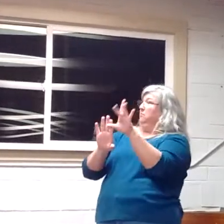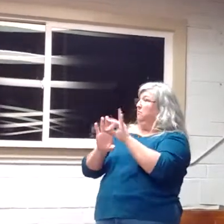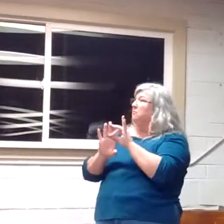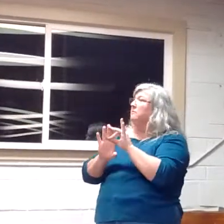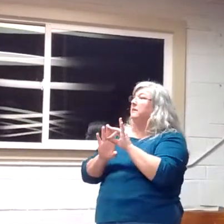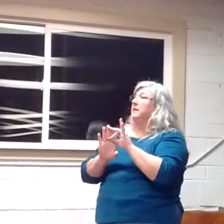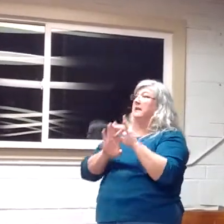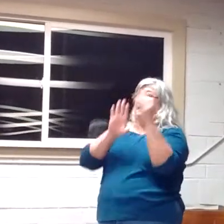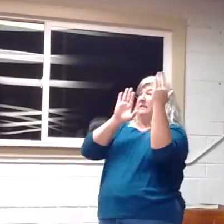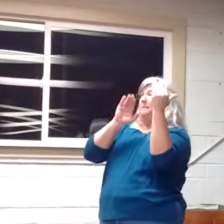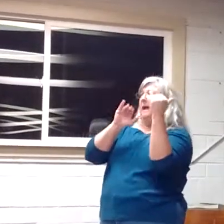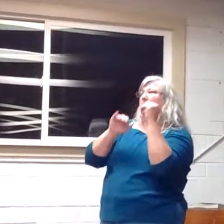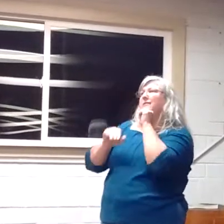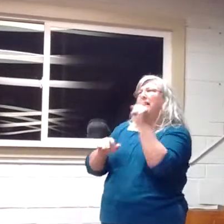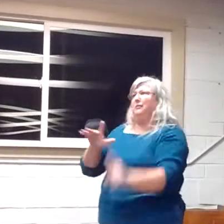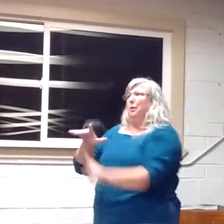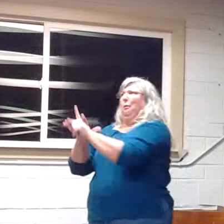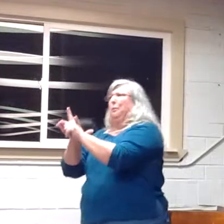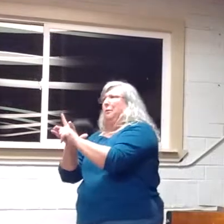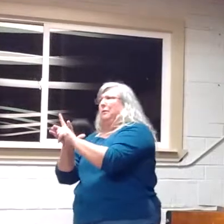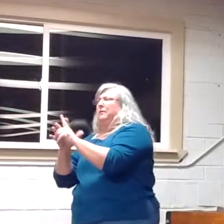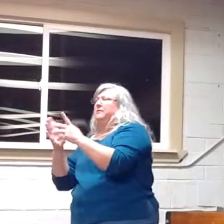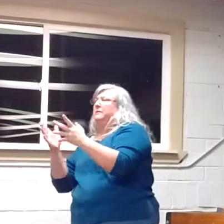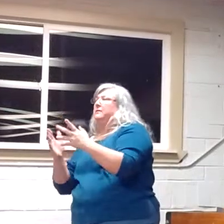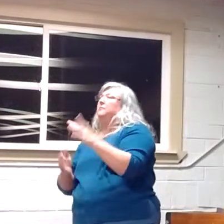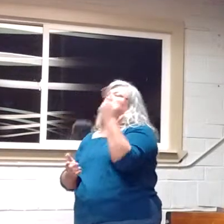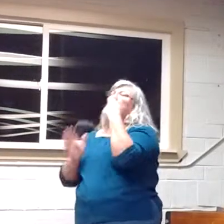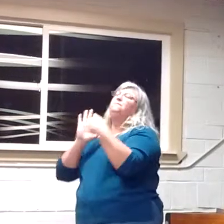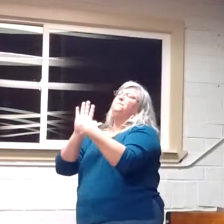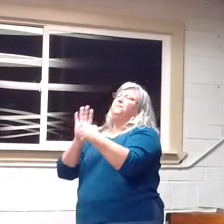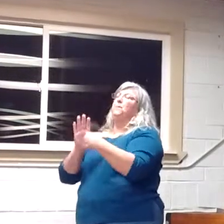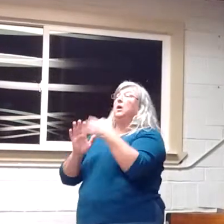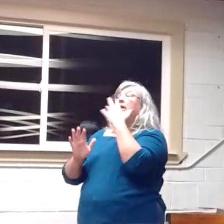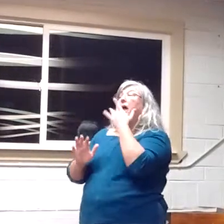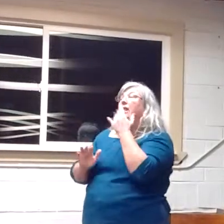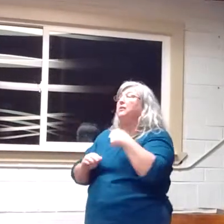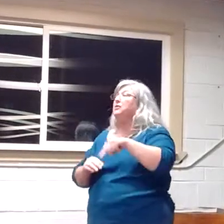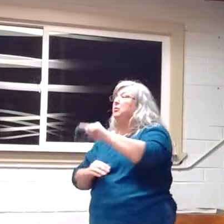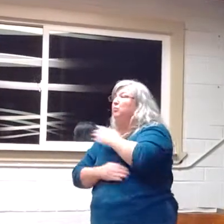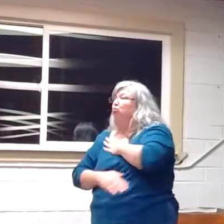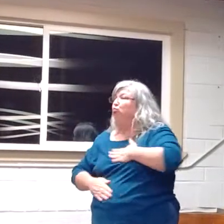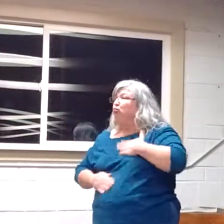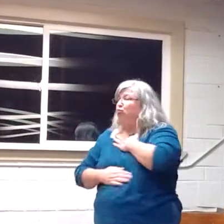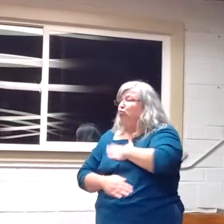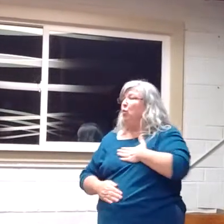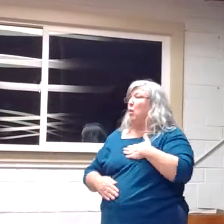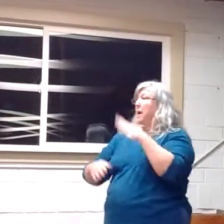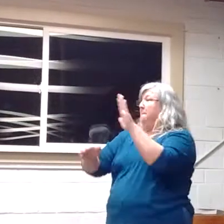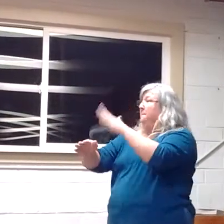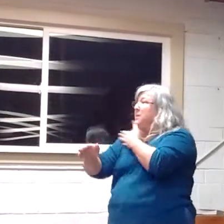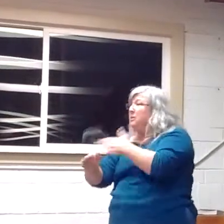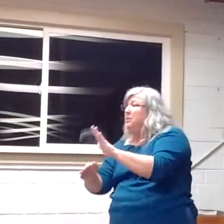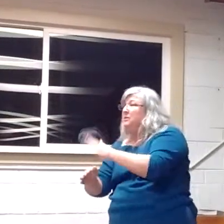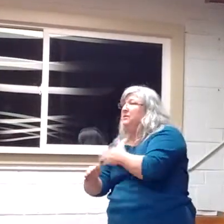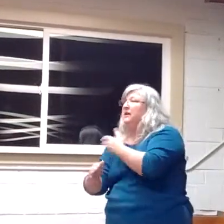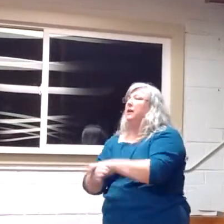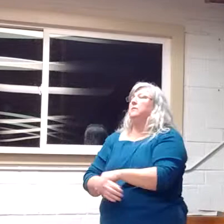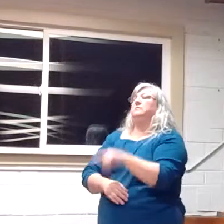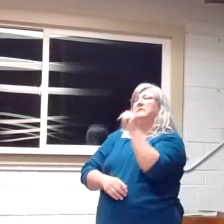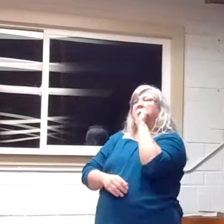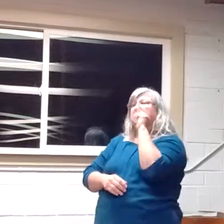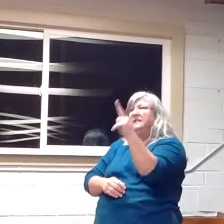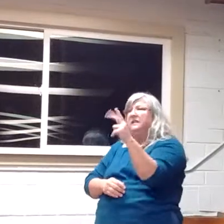unexpected. The colors we like, the foods we eat, the music we put into our ears, the